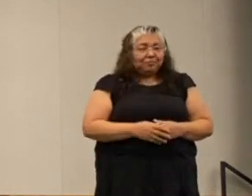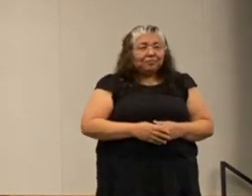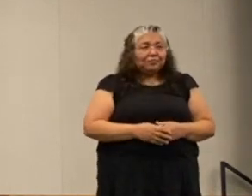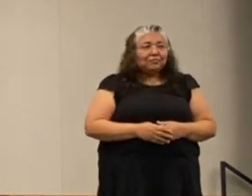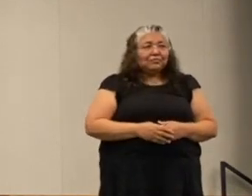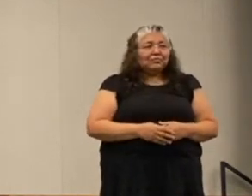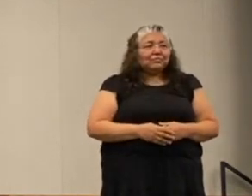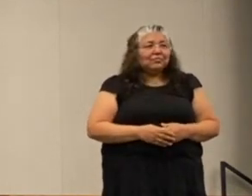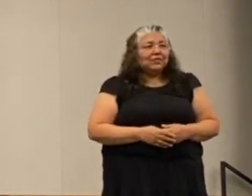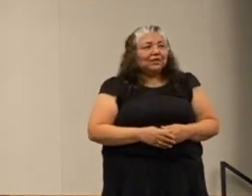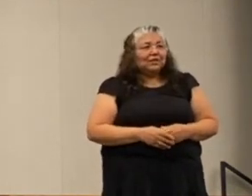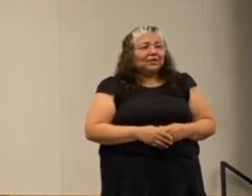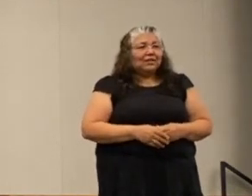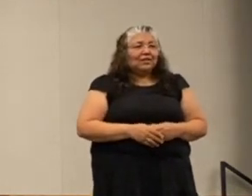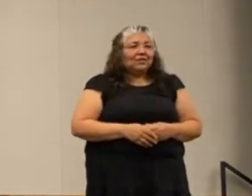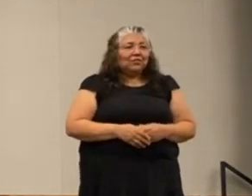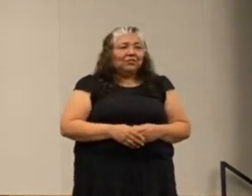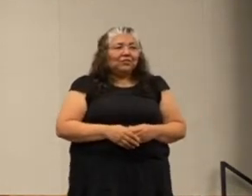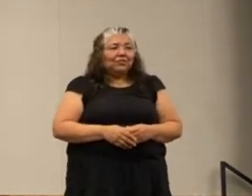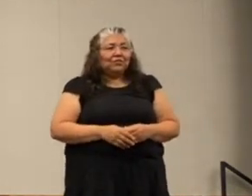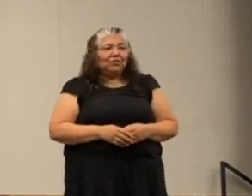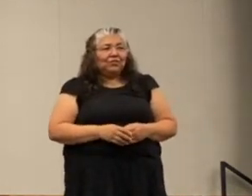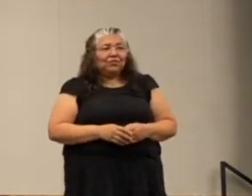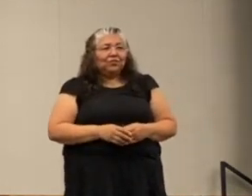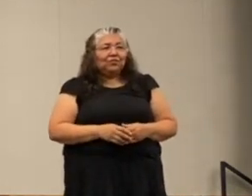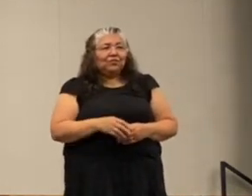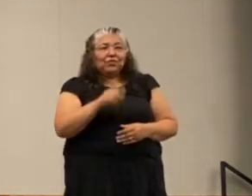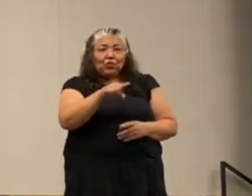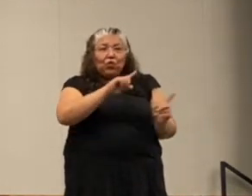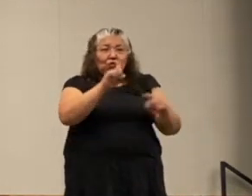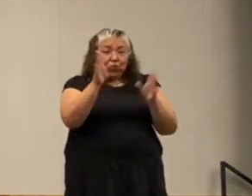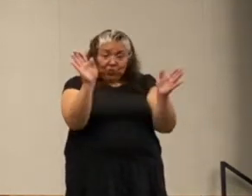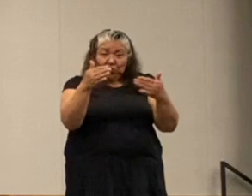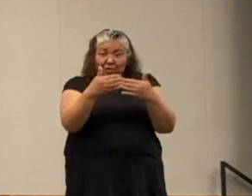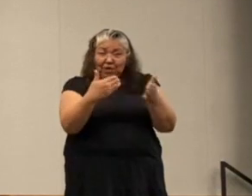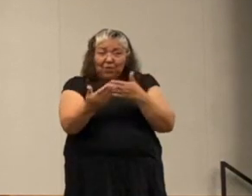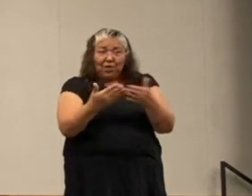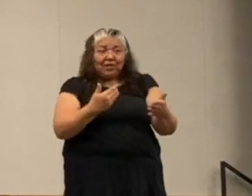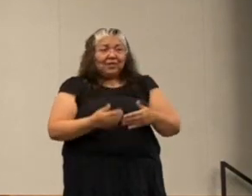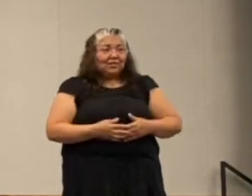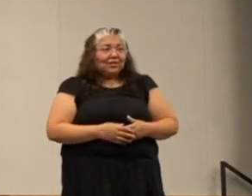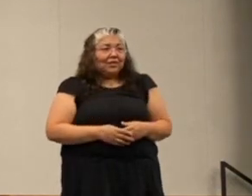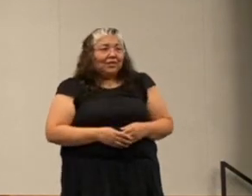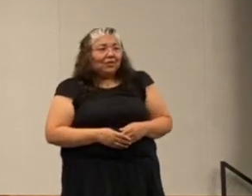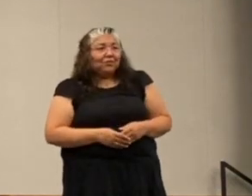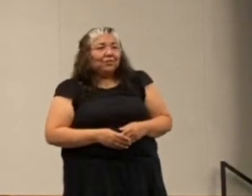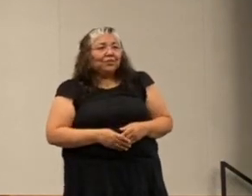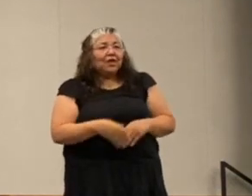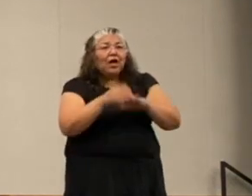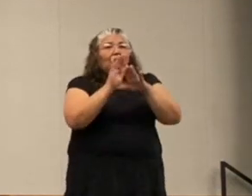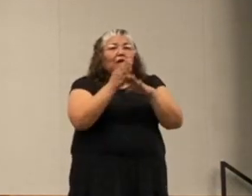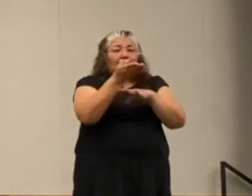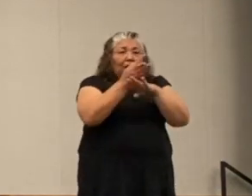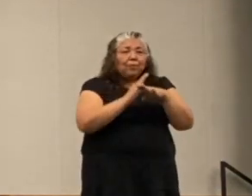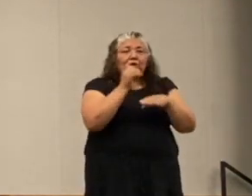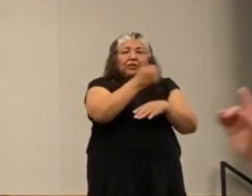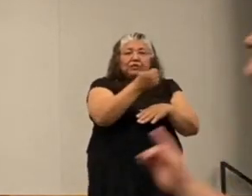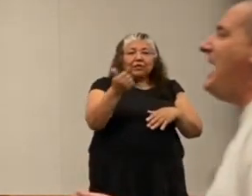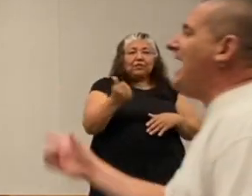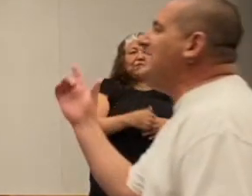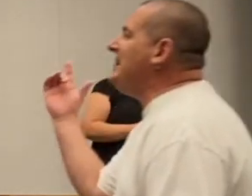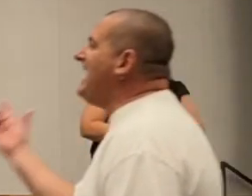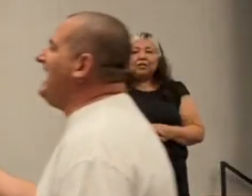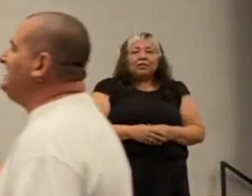They kind of humbled you and you just said, go to your room anyways, right? Humble yourselves, therefore, under